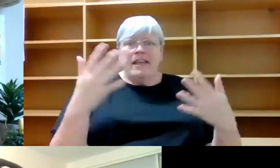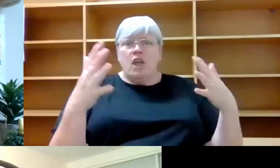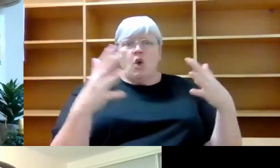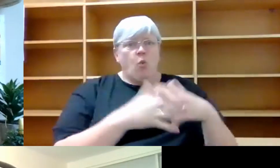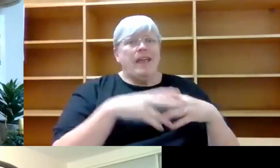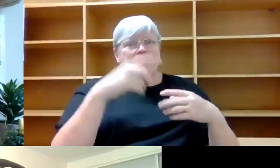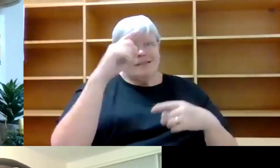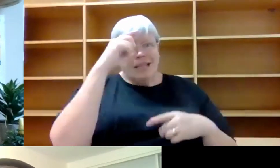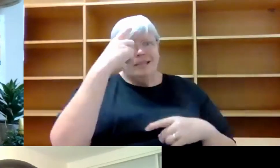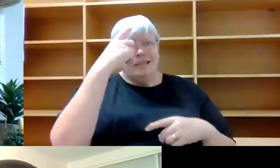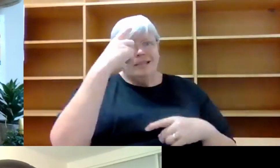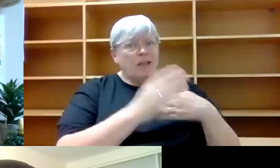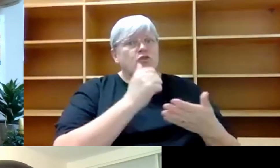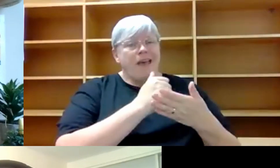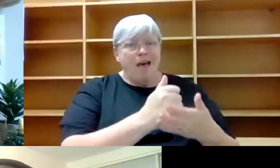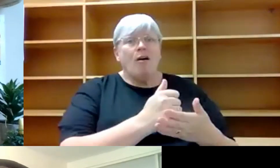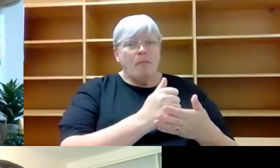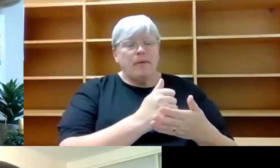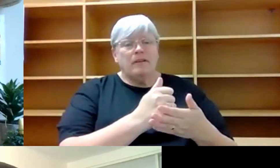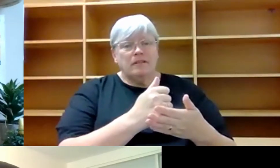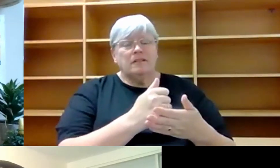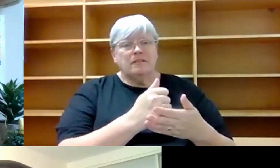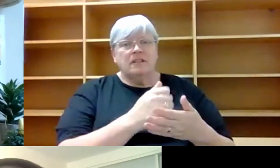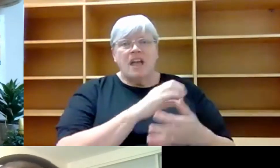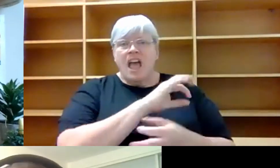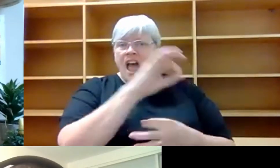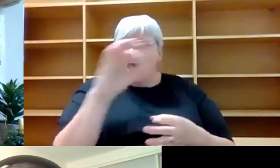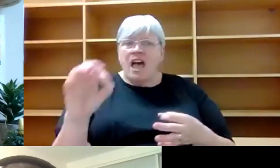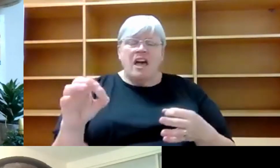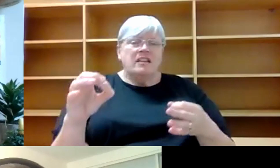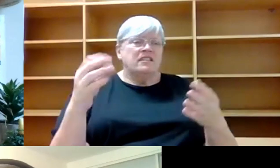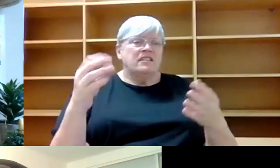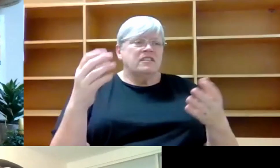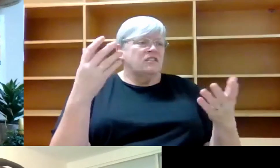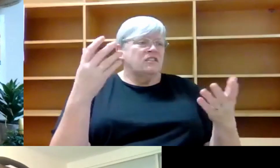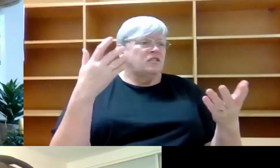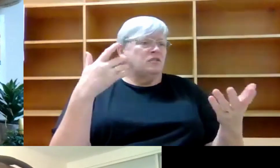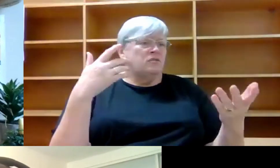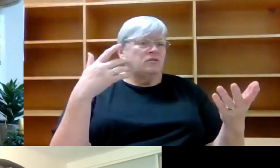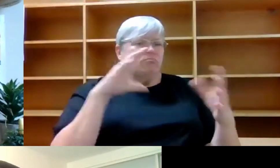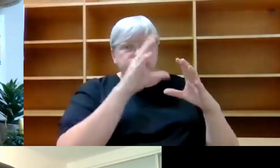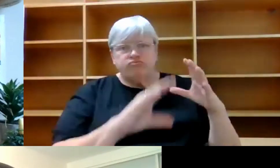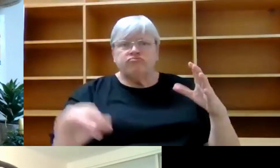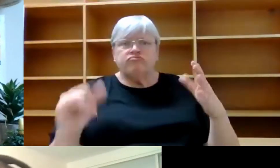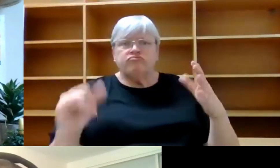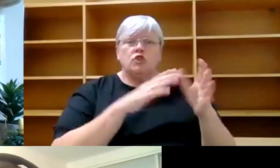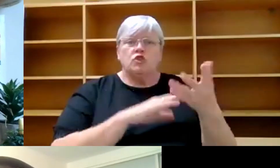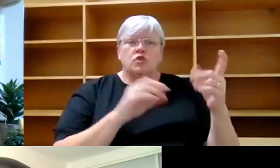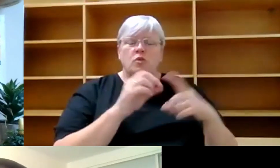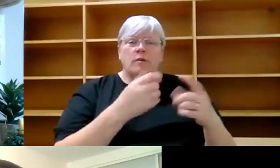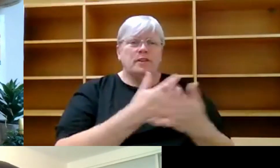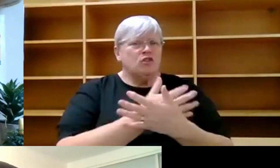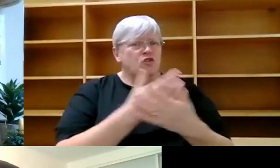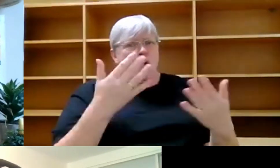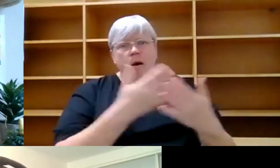there to help build it. And they were asked to drain swamps and so on. But, you know, sadly, so many thousands